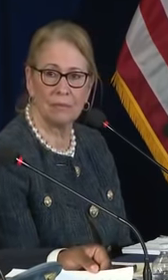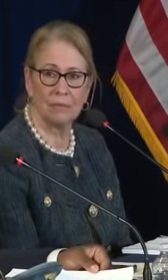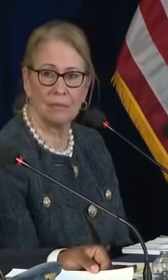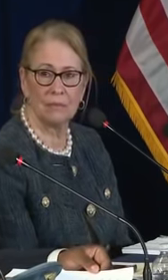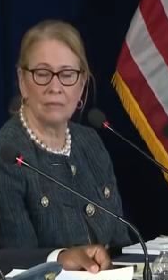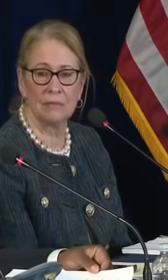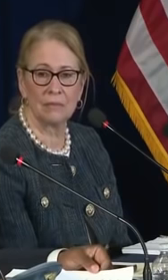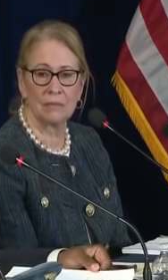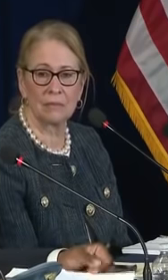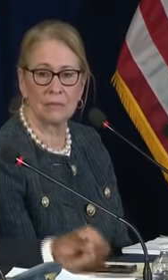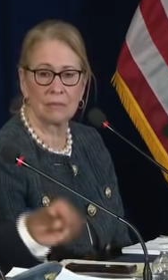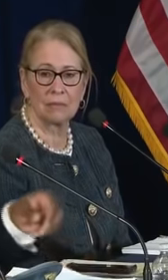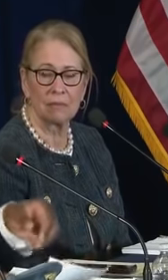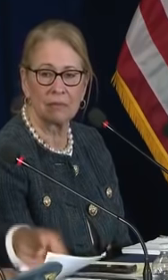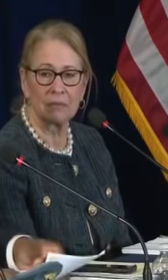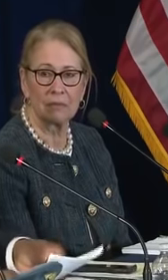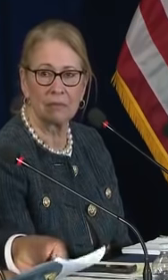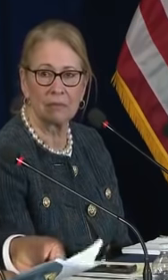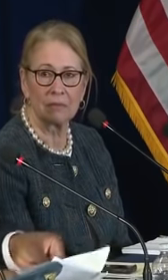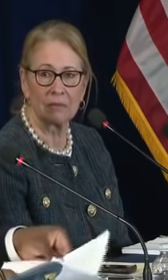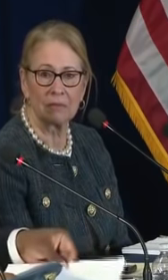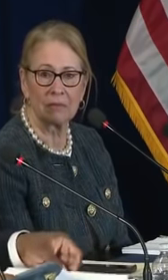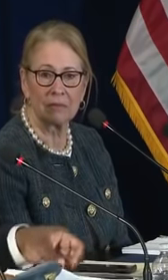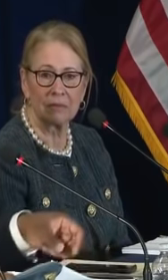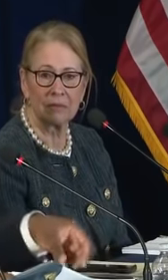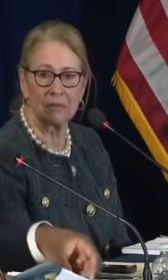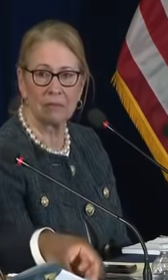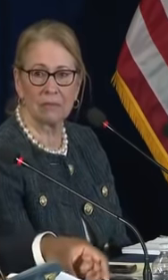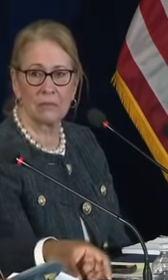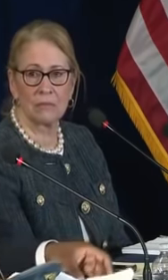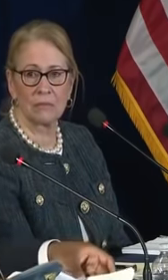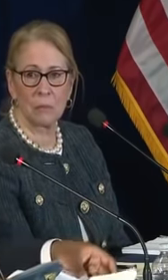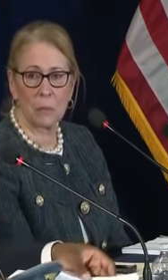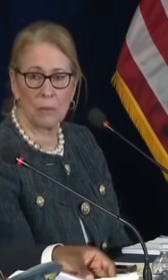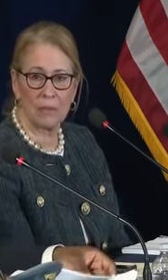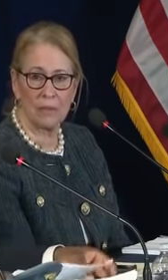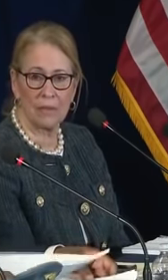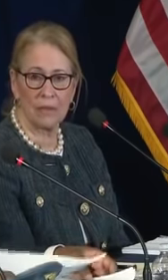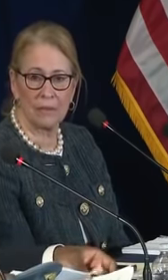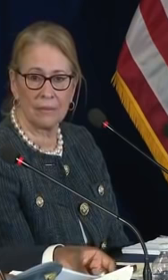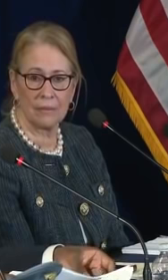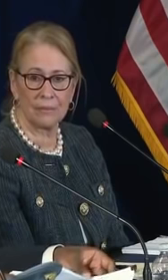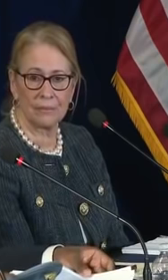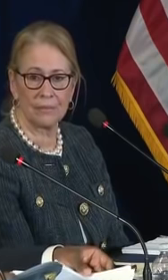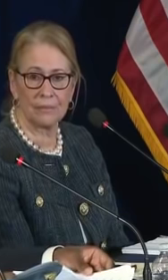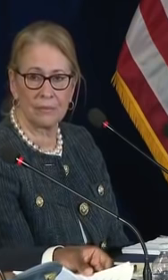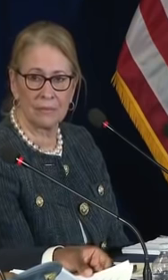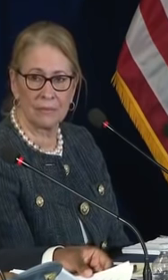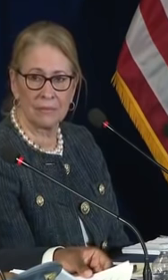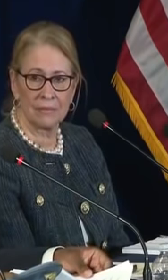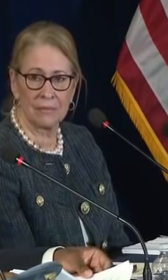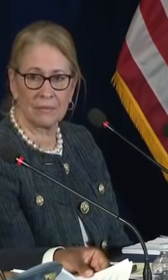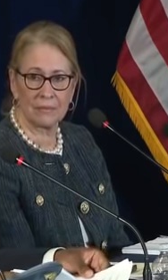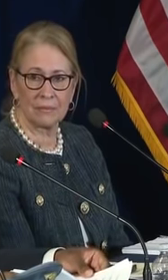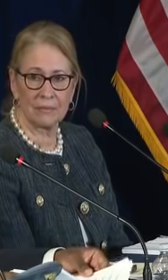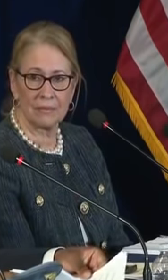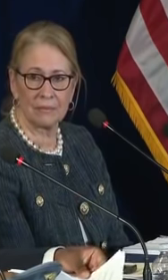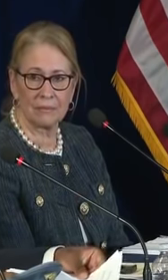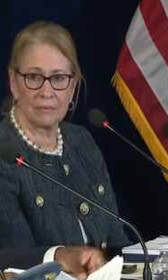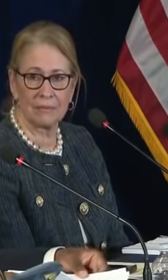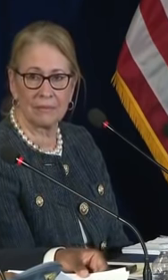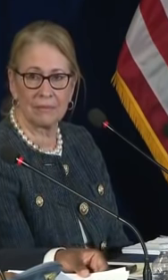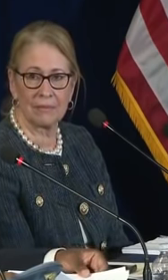services. Some districts were more prepared than others, but since that meeting, the Department of Education and districts have rallied around each other to